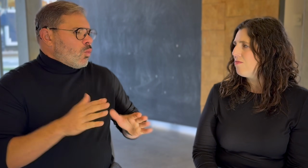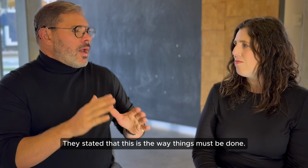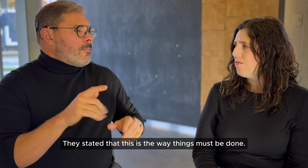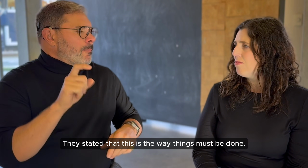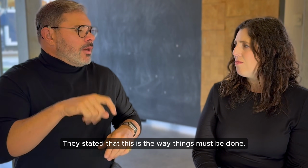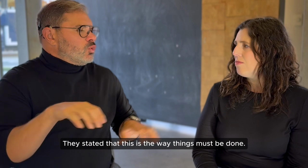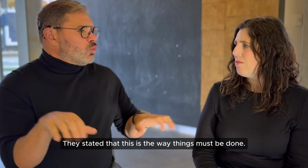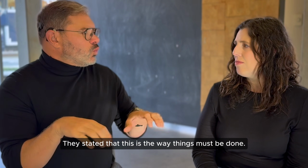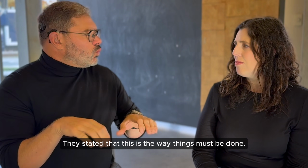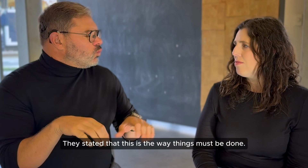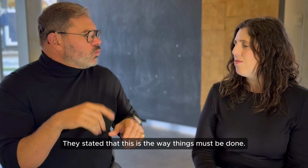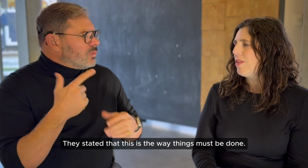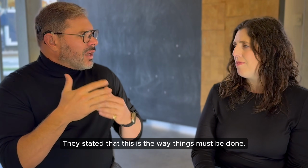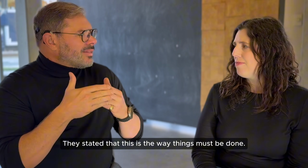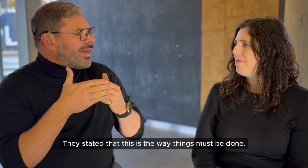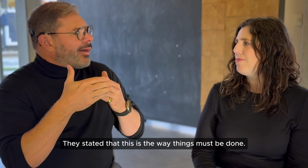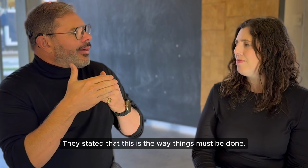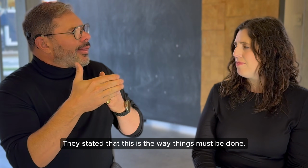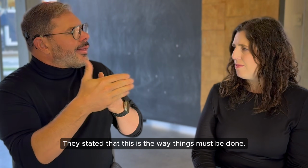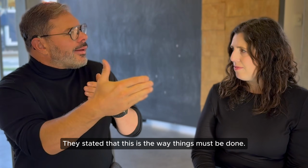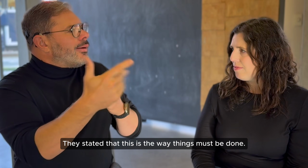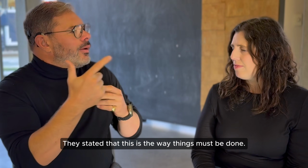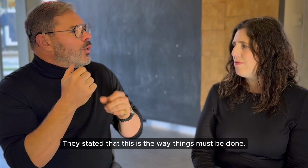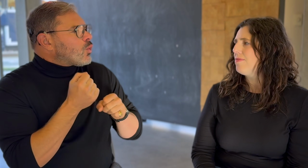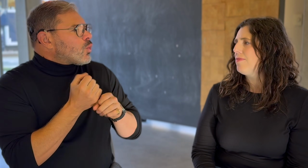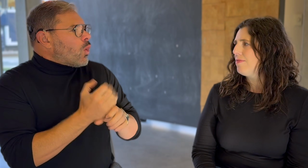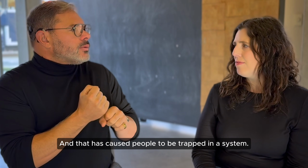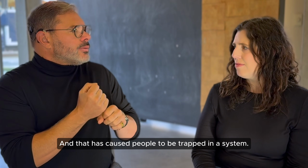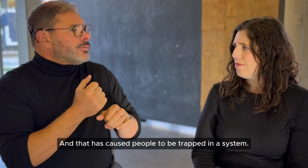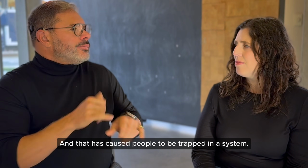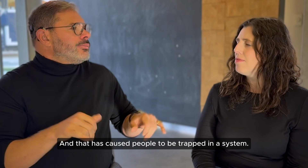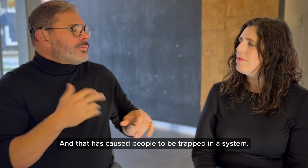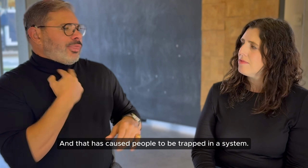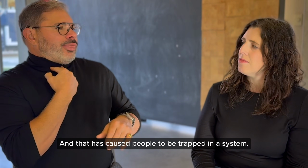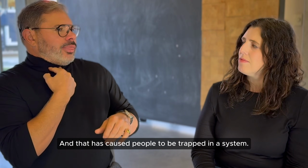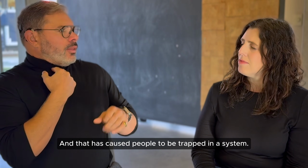They've stated that this is the way things must be done, and that has caused